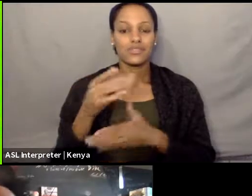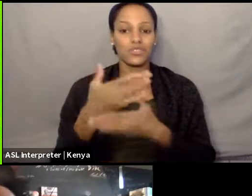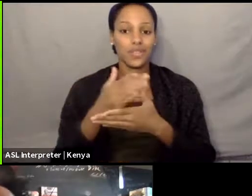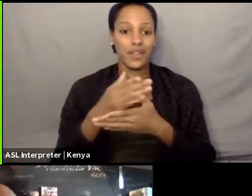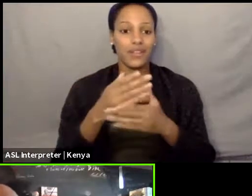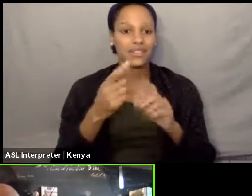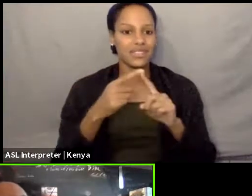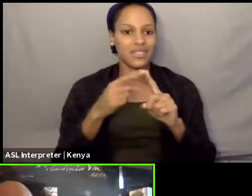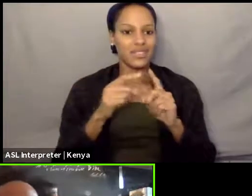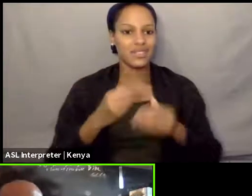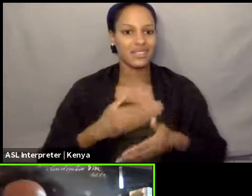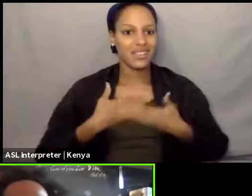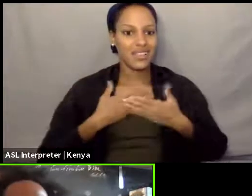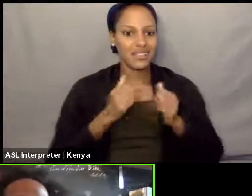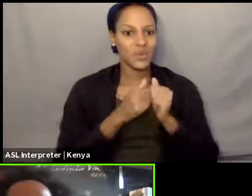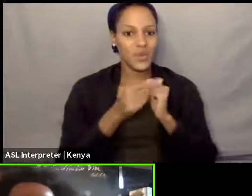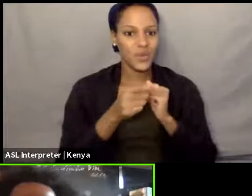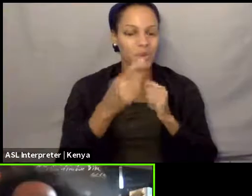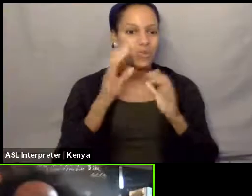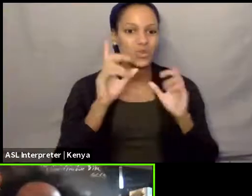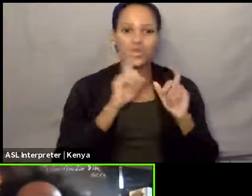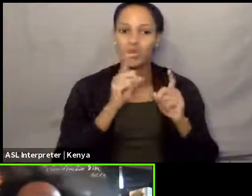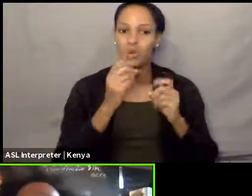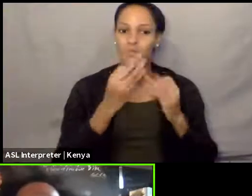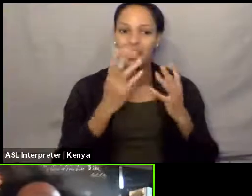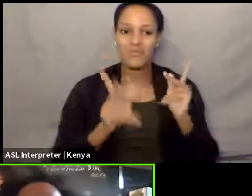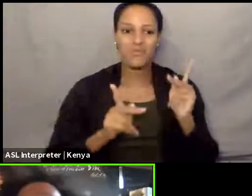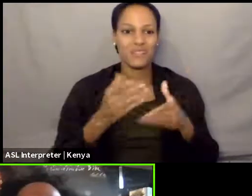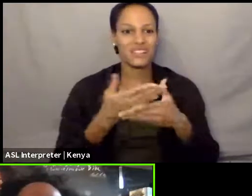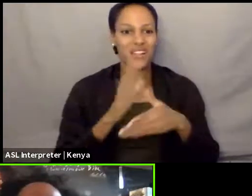you during these seminars.